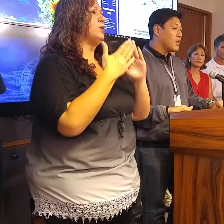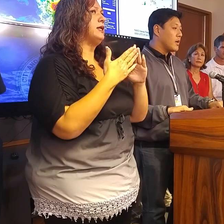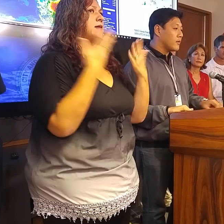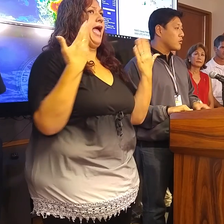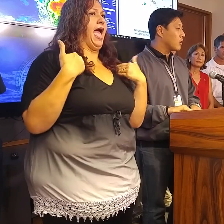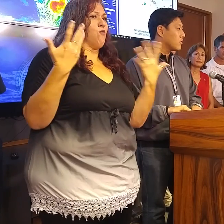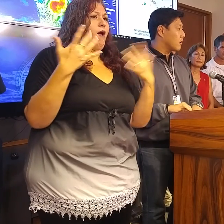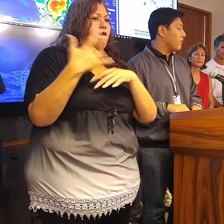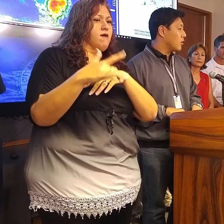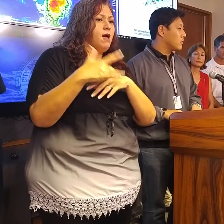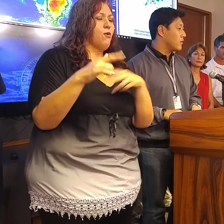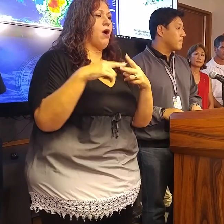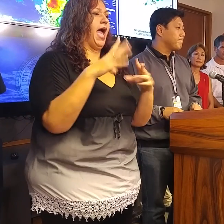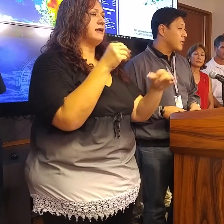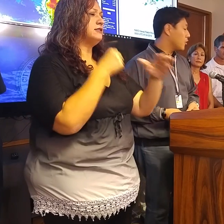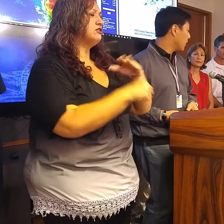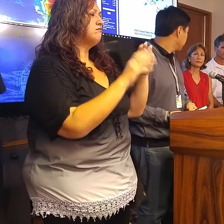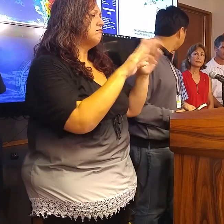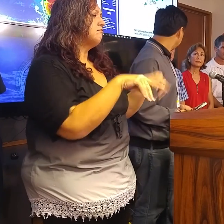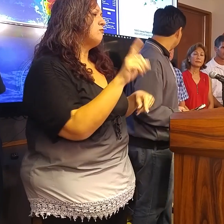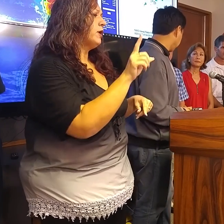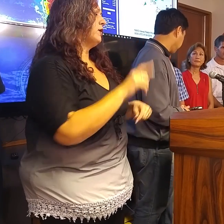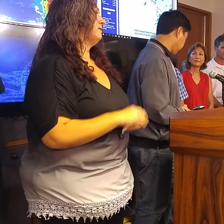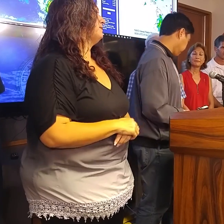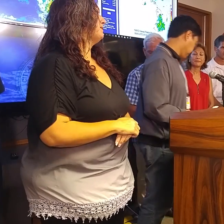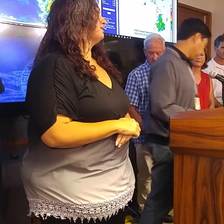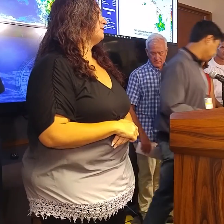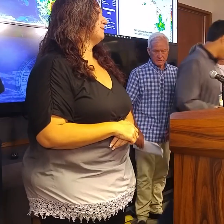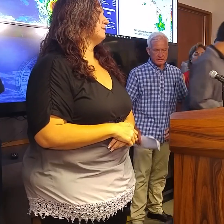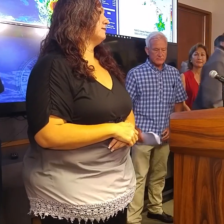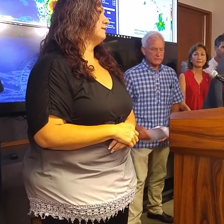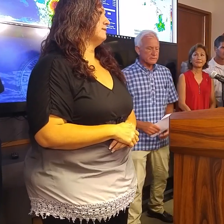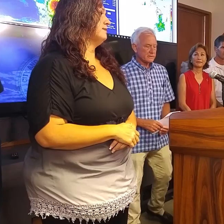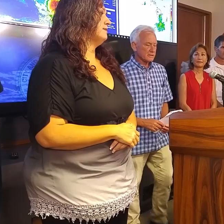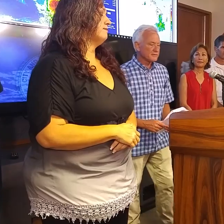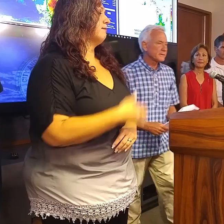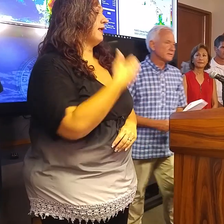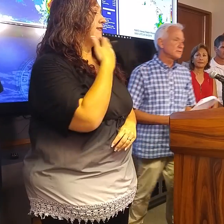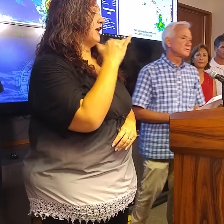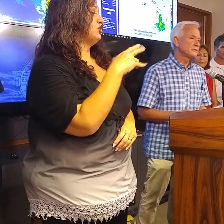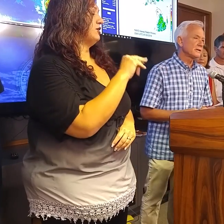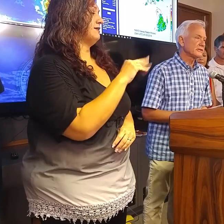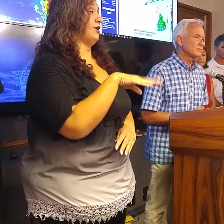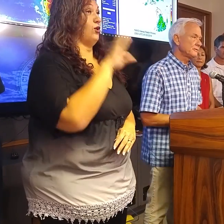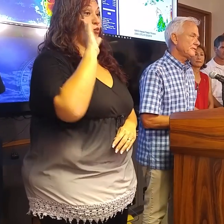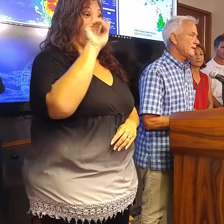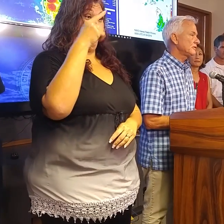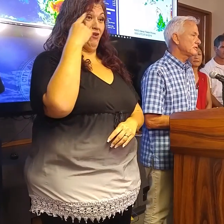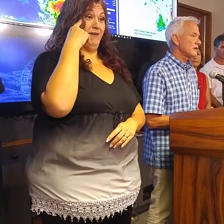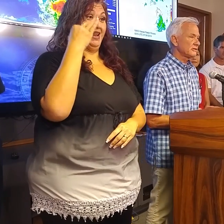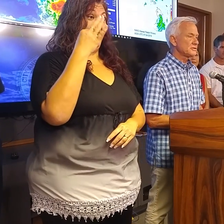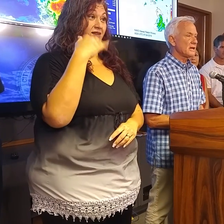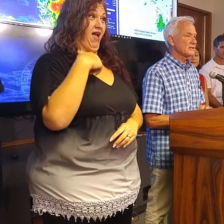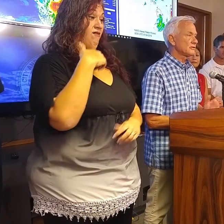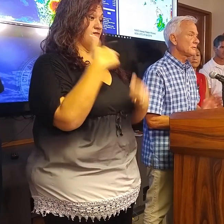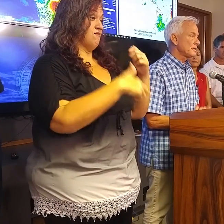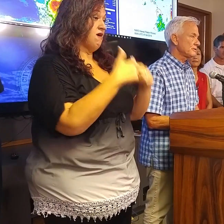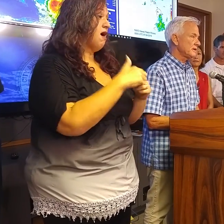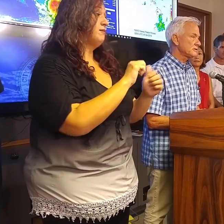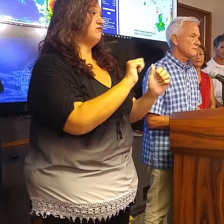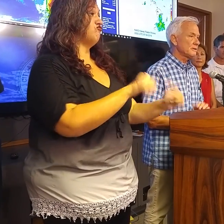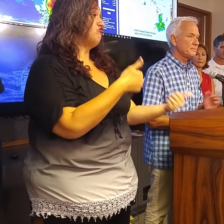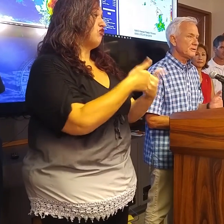available and the shelters that are available to them. Thank you, Mayor. Thank you, John. You know, government couldn't do this when we face these kinds of challenges